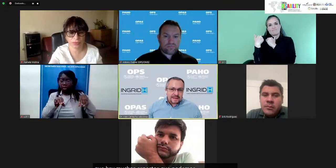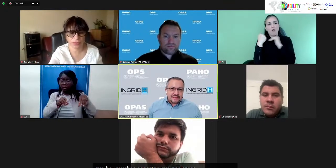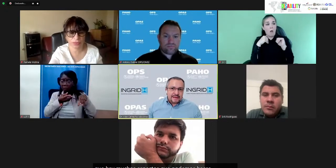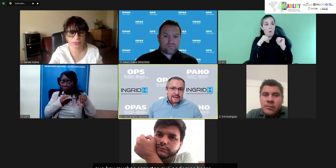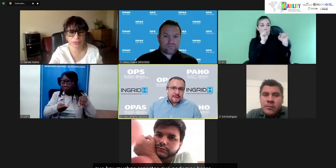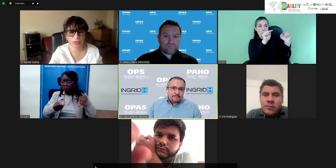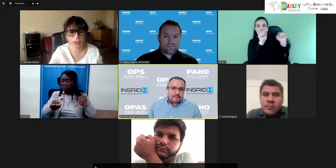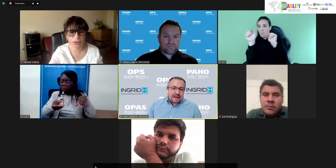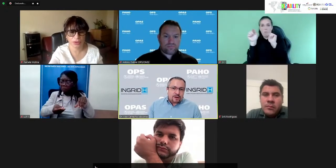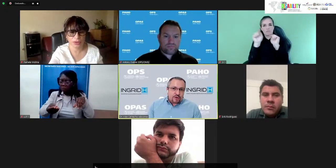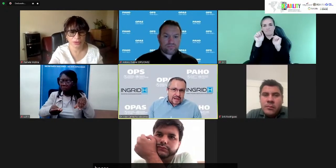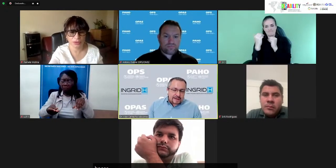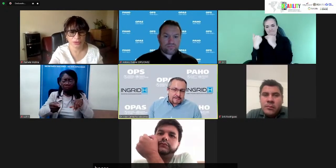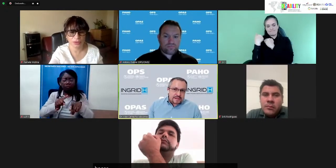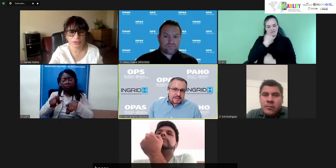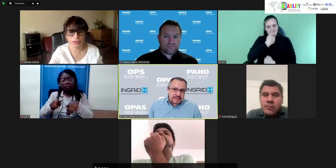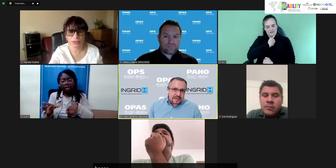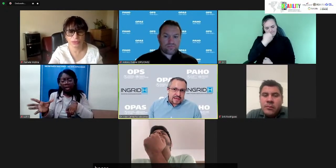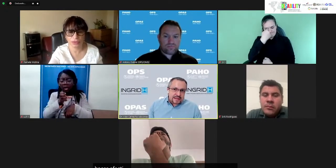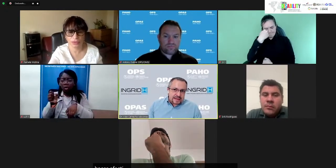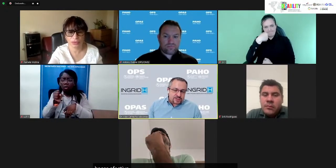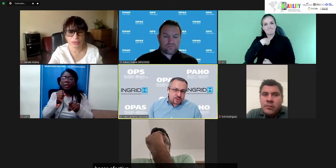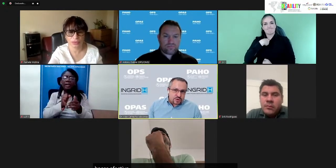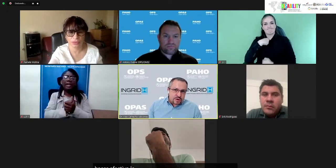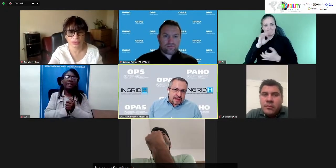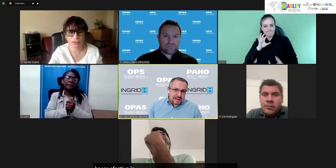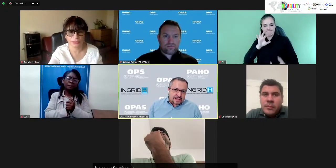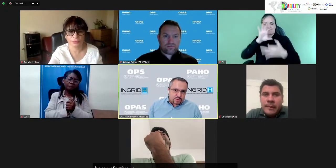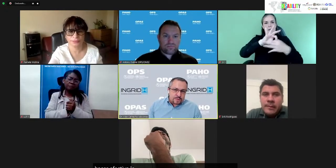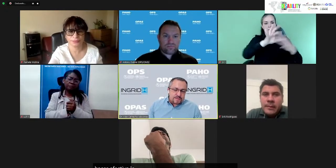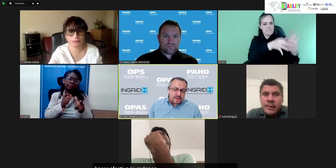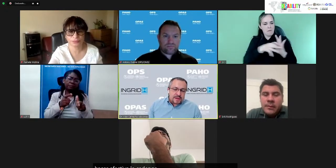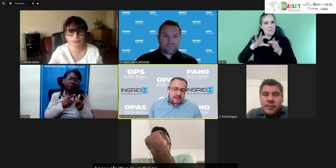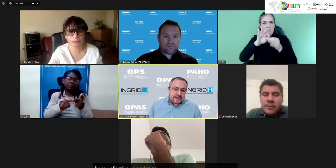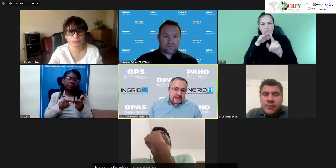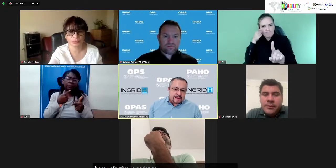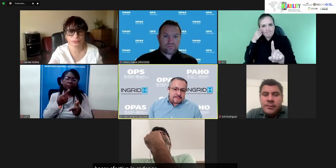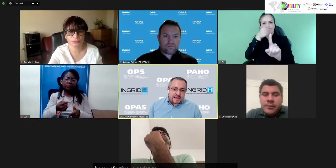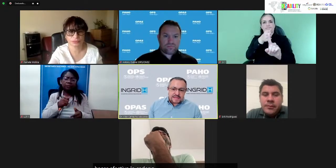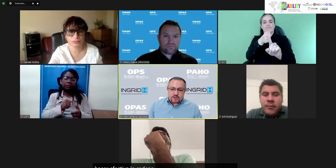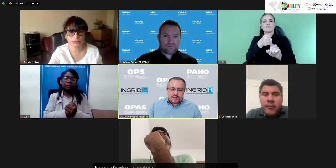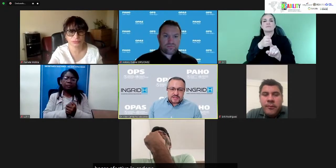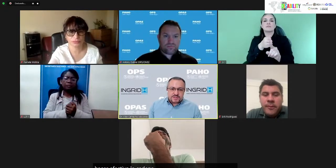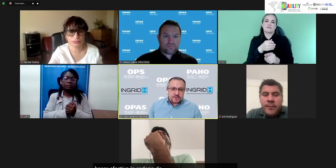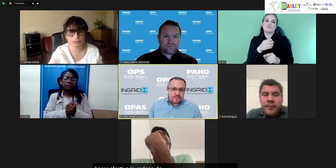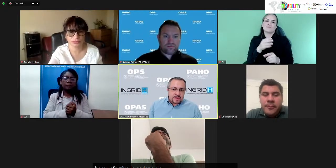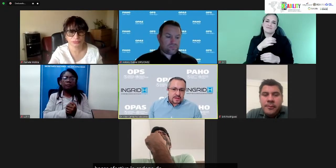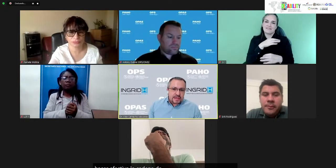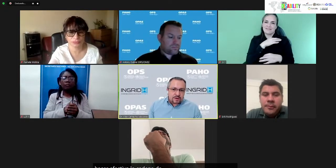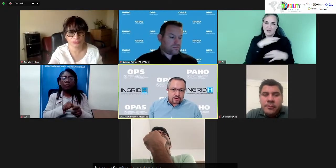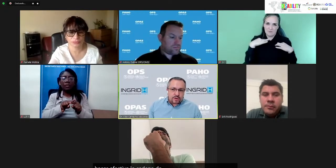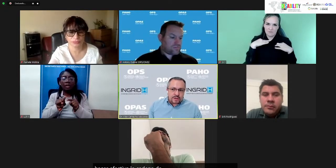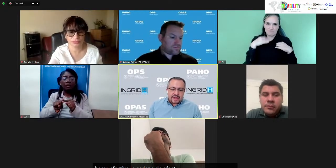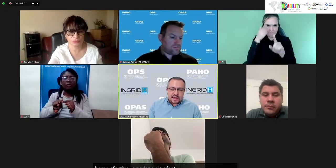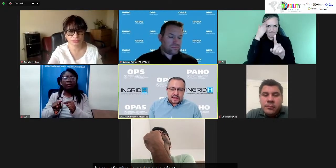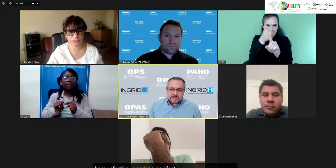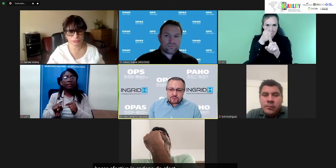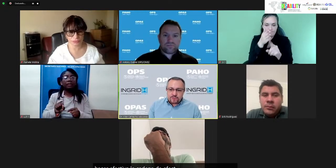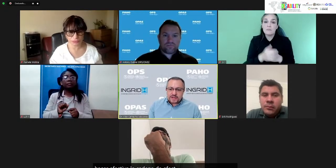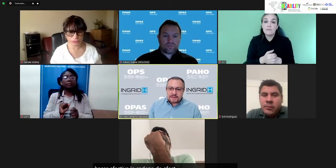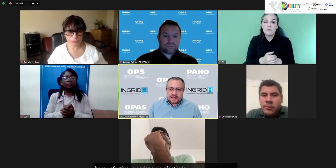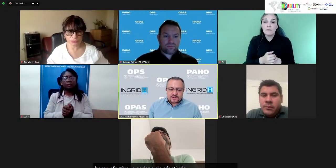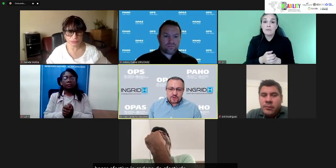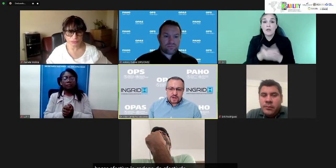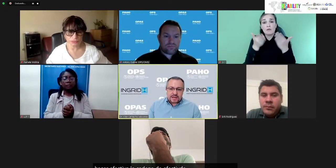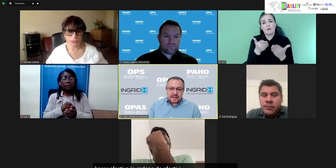make the accessibility channel effective so that they we can access health in this